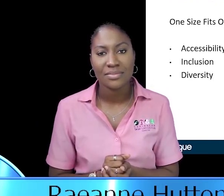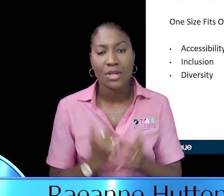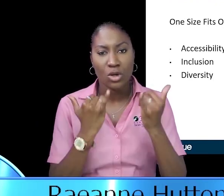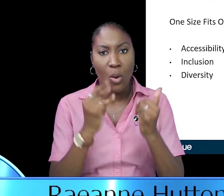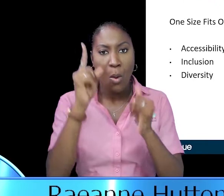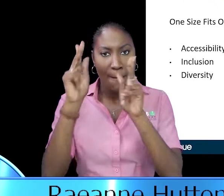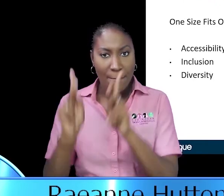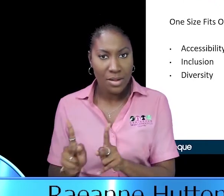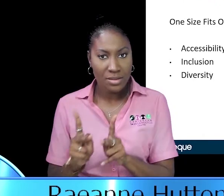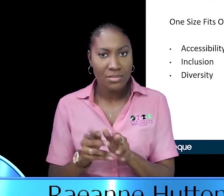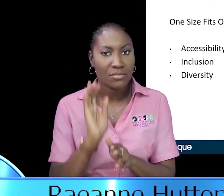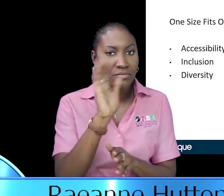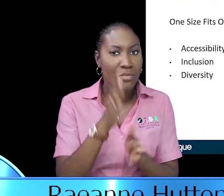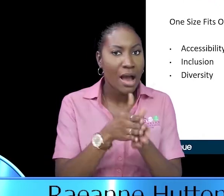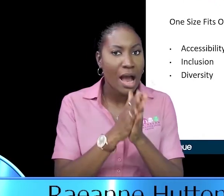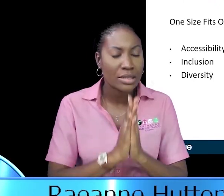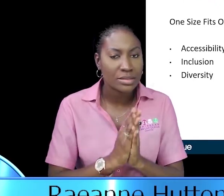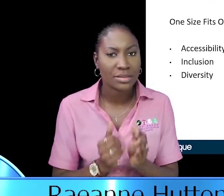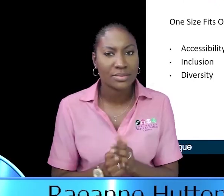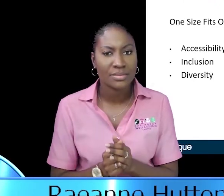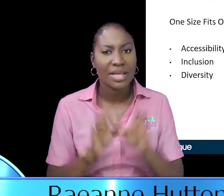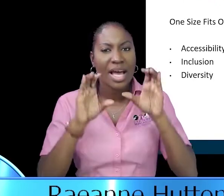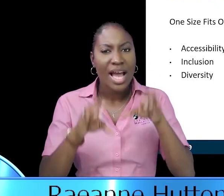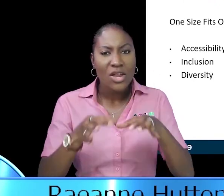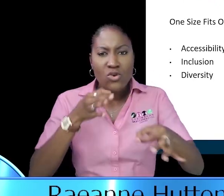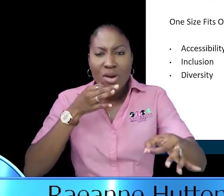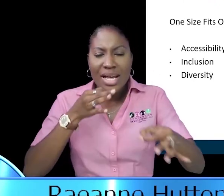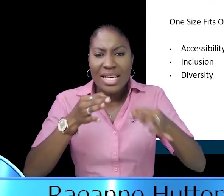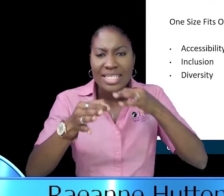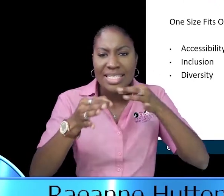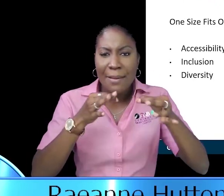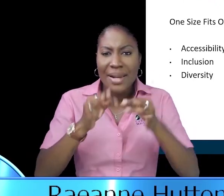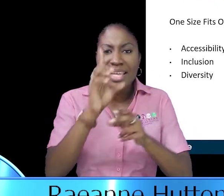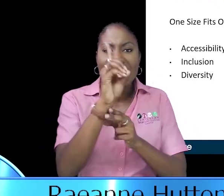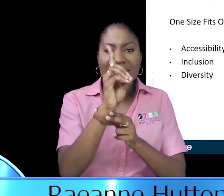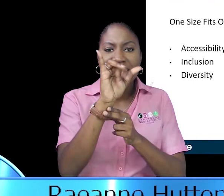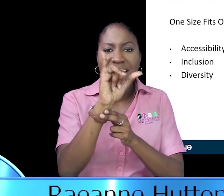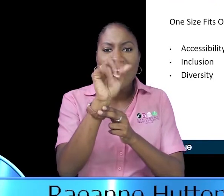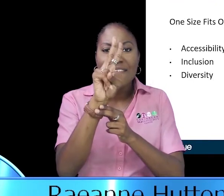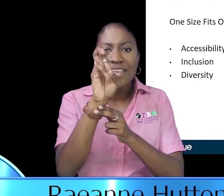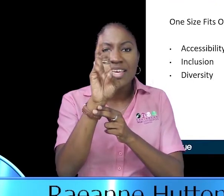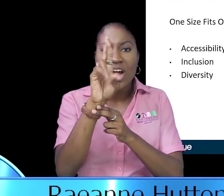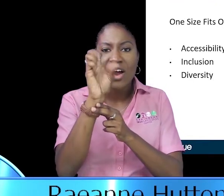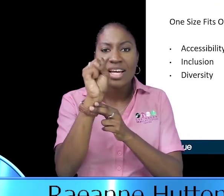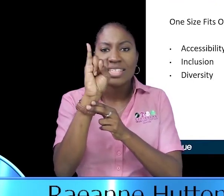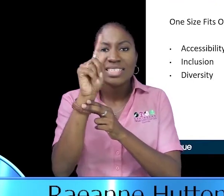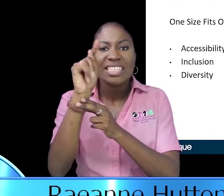tester. Hi, Alan. Yes, sir. Could you explain again diversification?